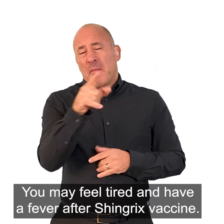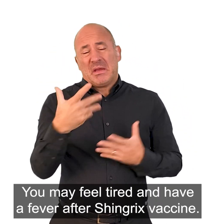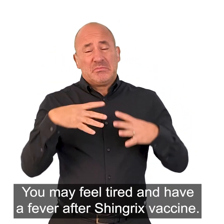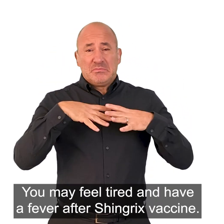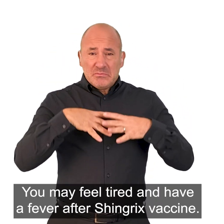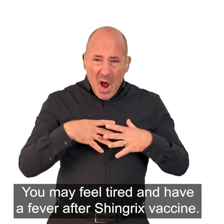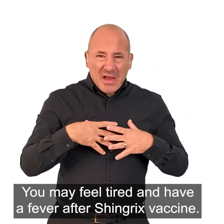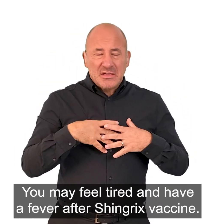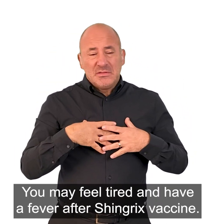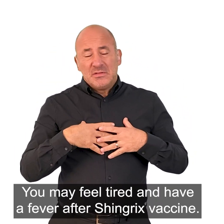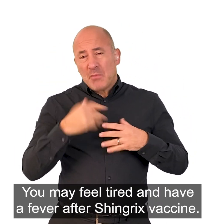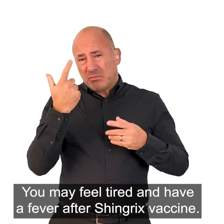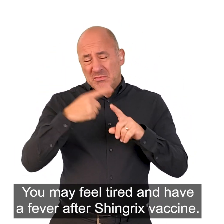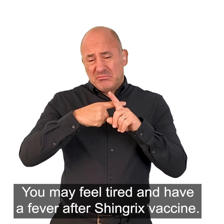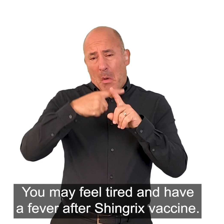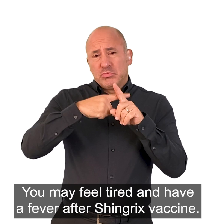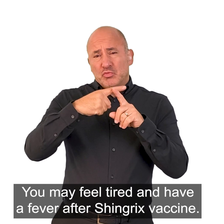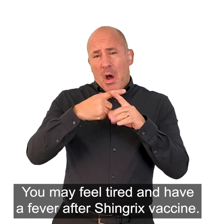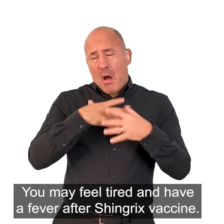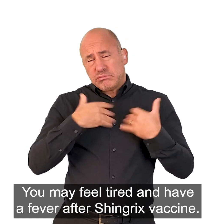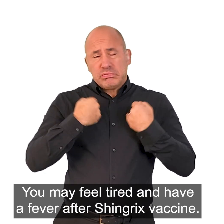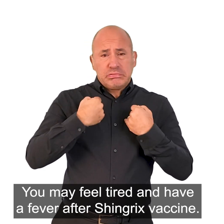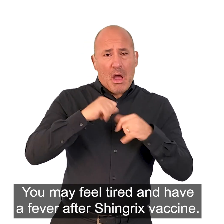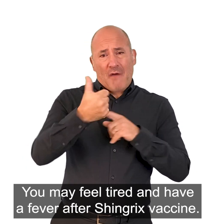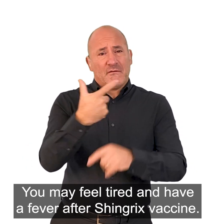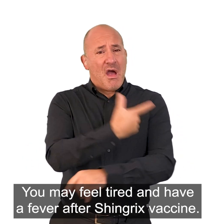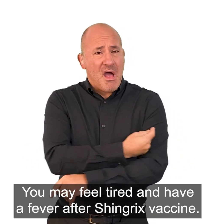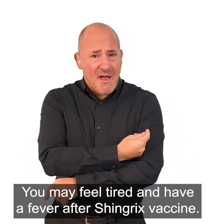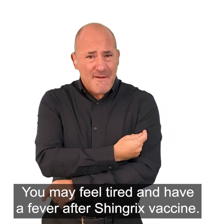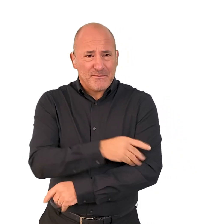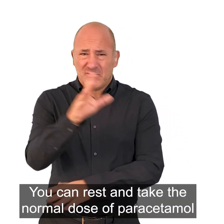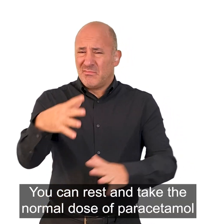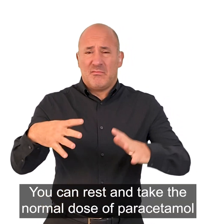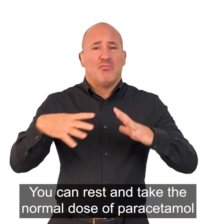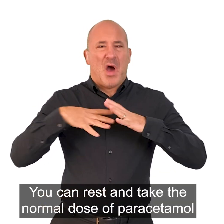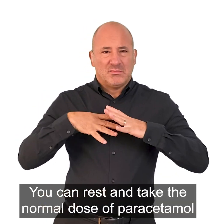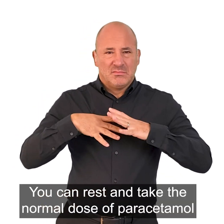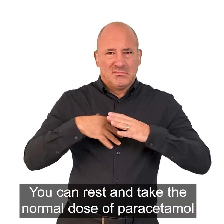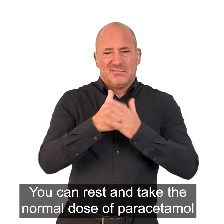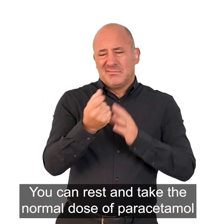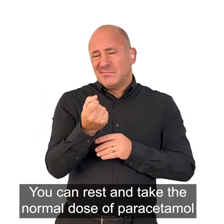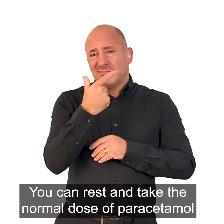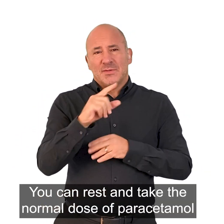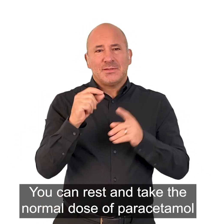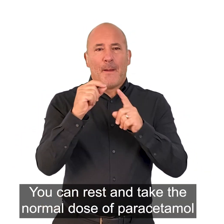You may feel tired and have a fever after Shingrix vaccine. You can rest and take the normal dose